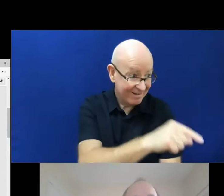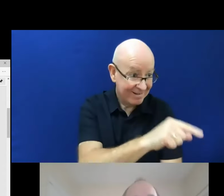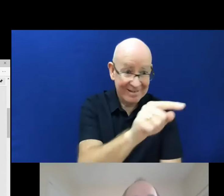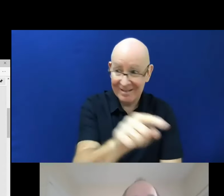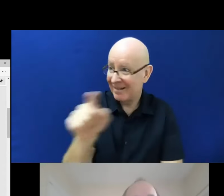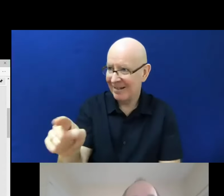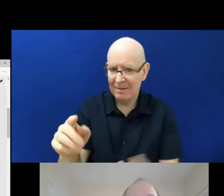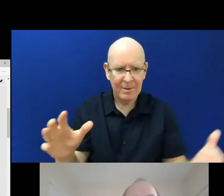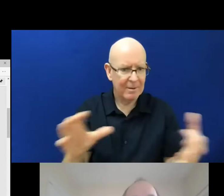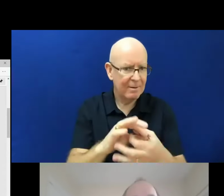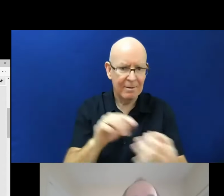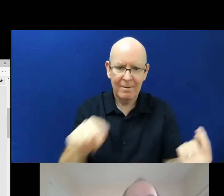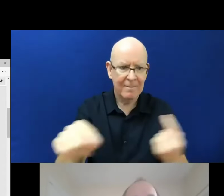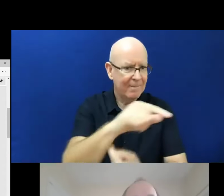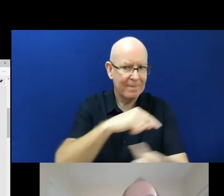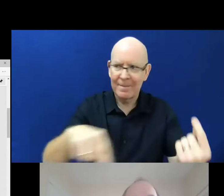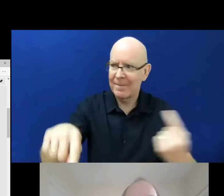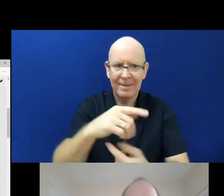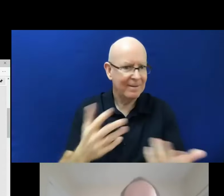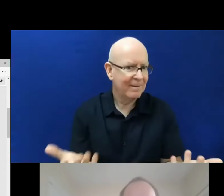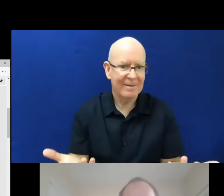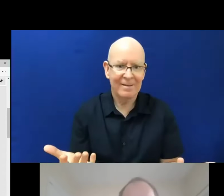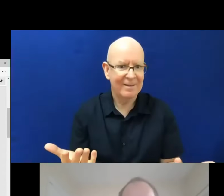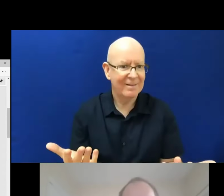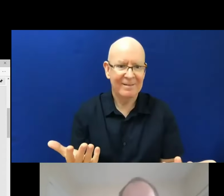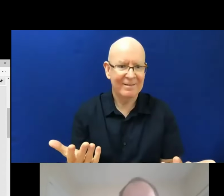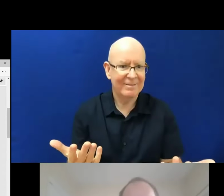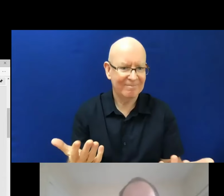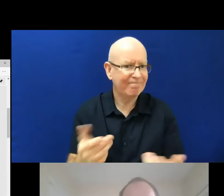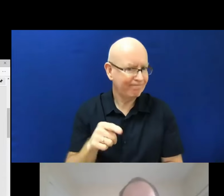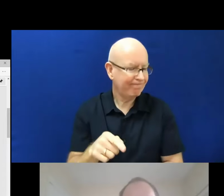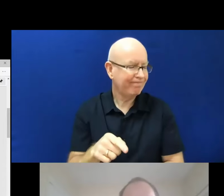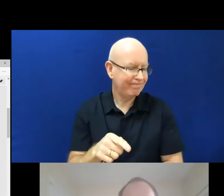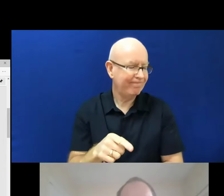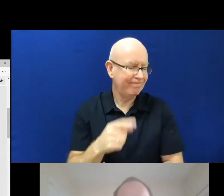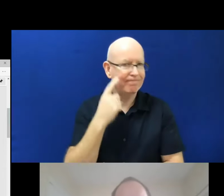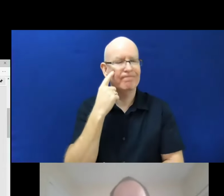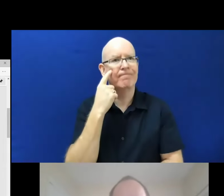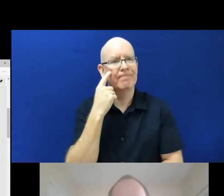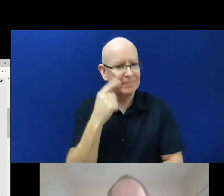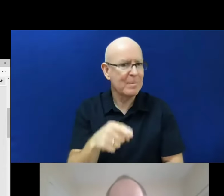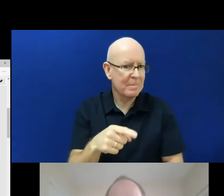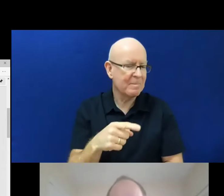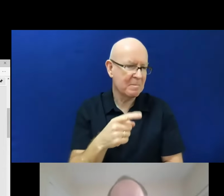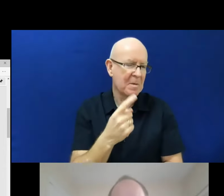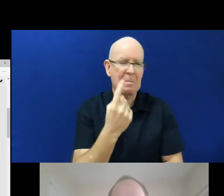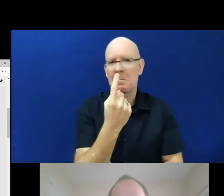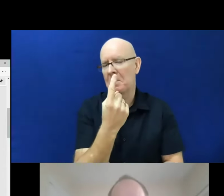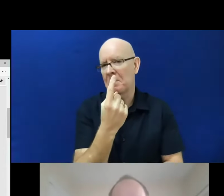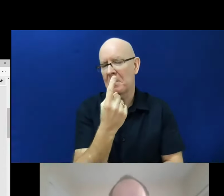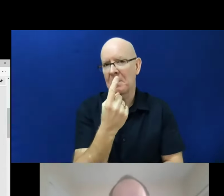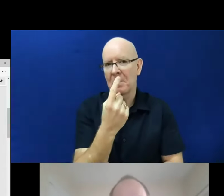And that's one problem, but in a lot of ways that's actually an easy problem to fix. You wouldn't think so, but it's actually pretty easy to